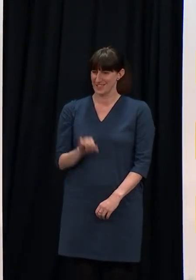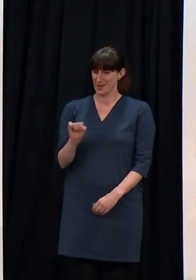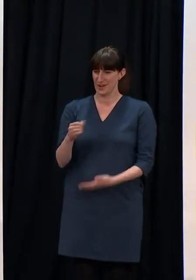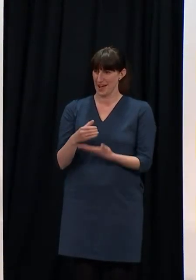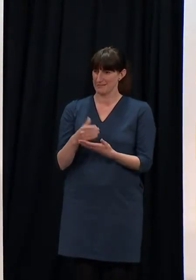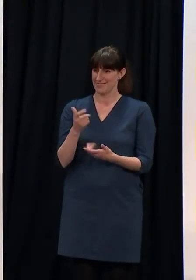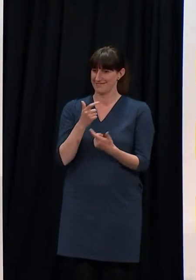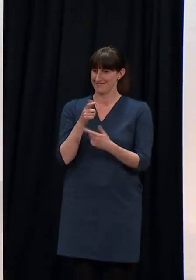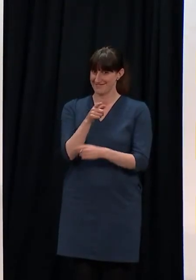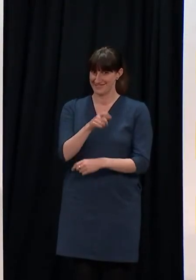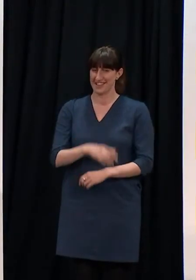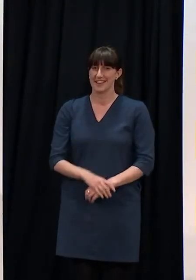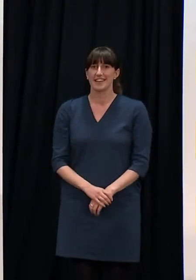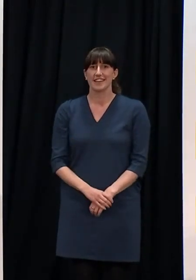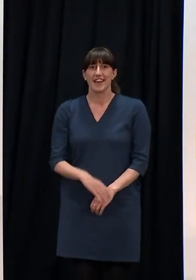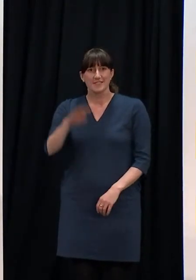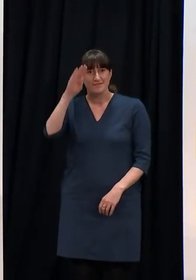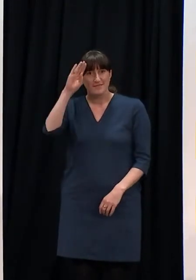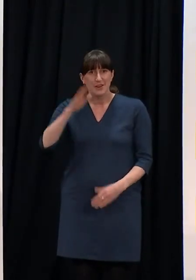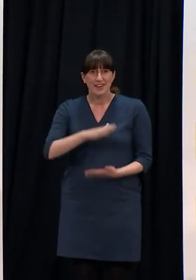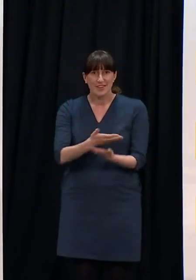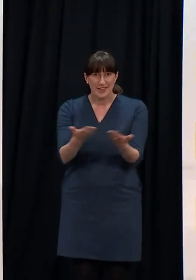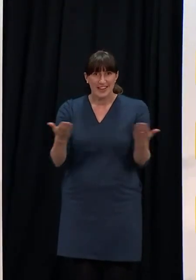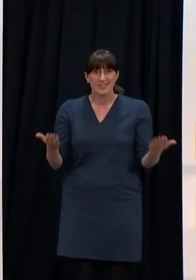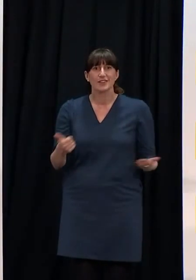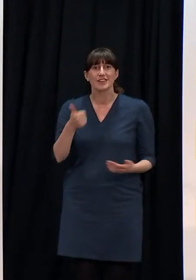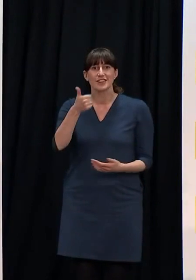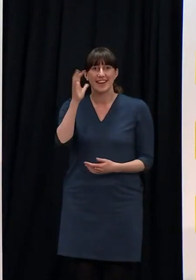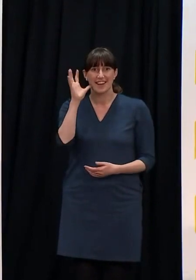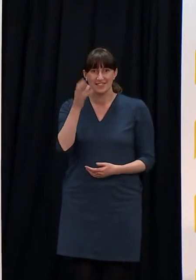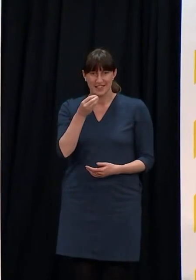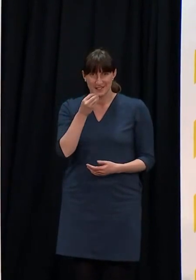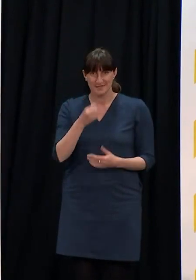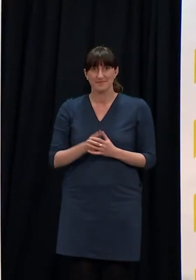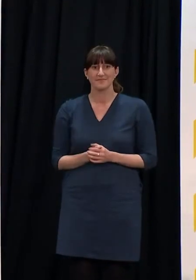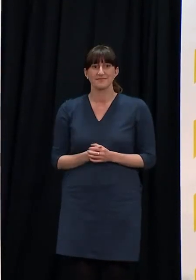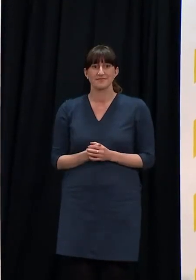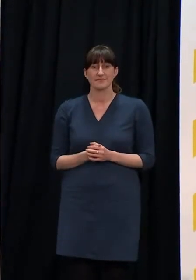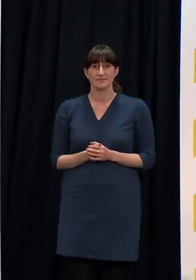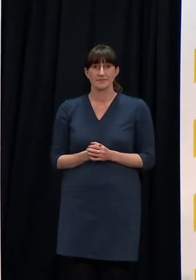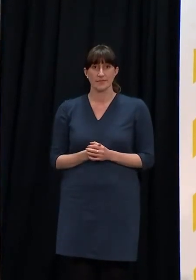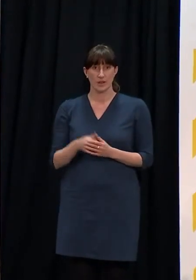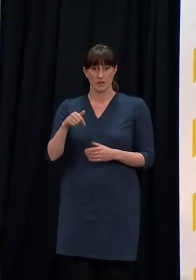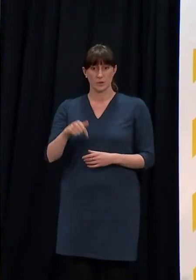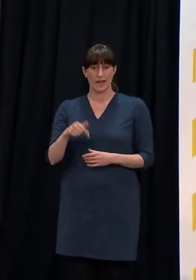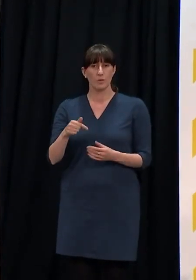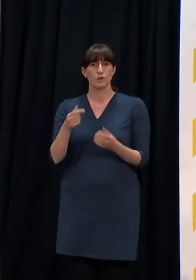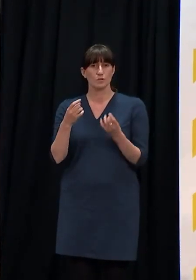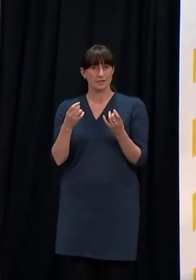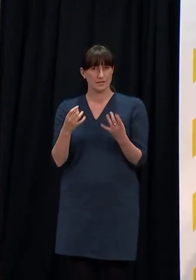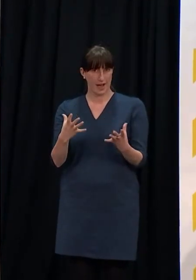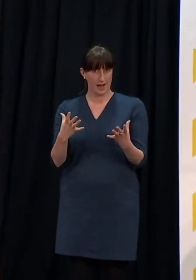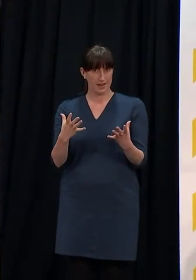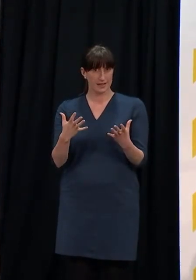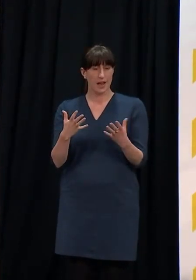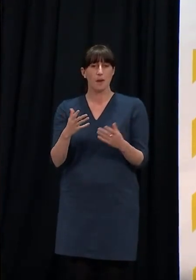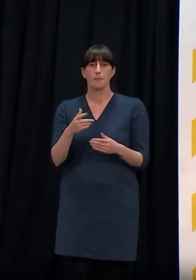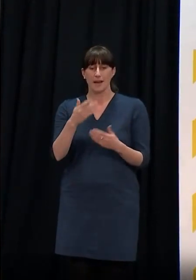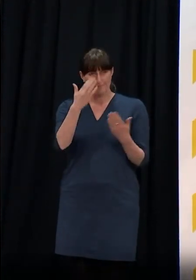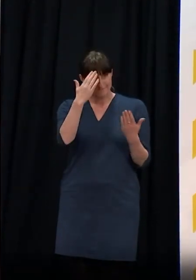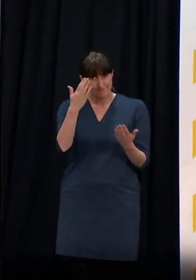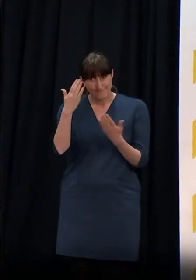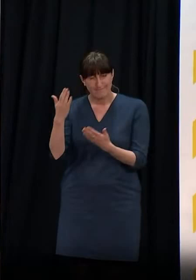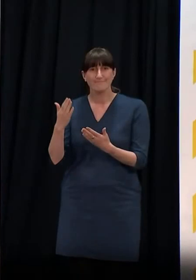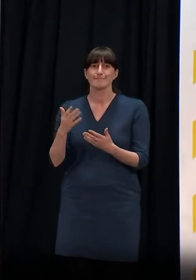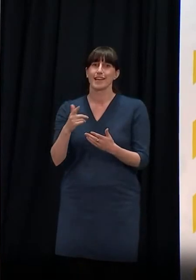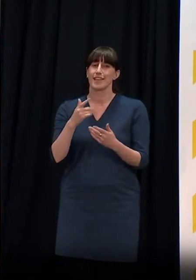Kia ora koutou katoa, good afternoon everybody and welcome. I do want to start today by acknowledging the millions of New Zealanders coming forward